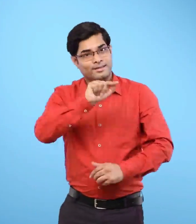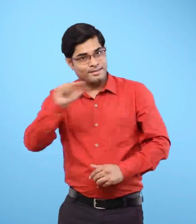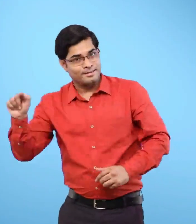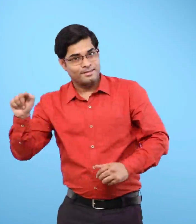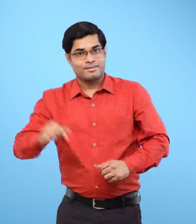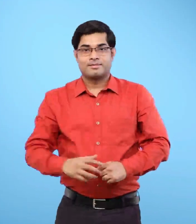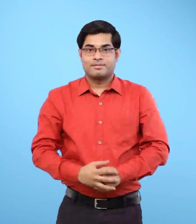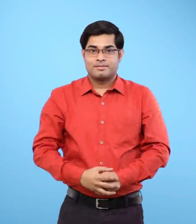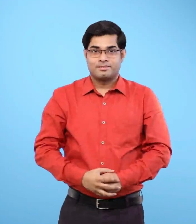dash.